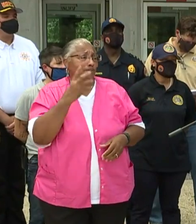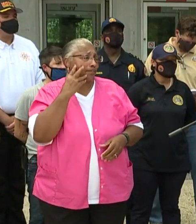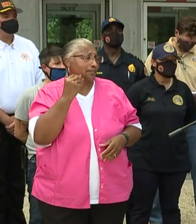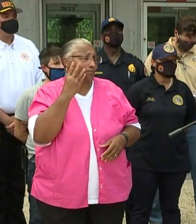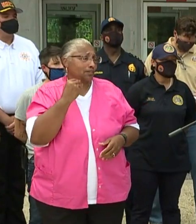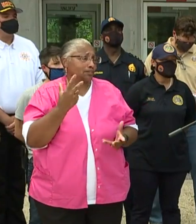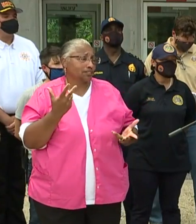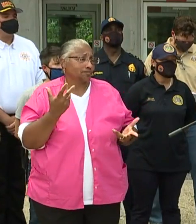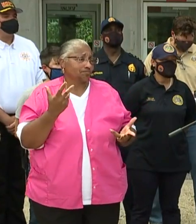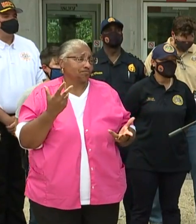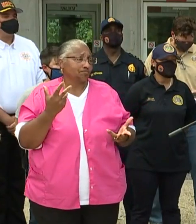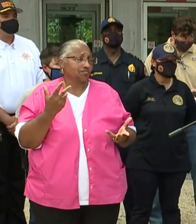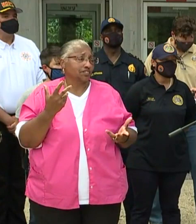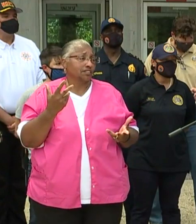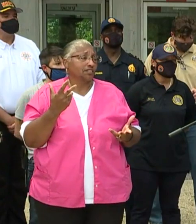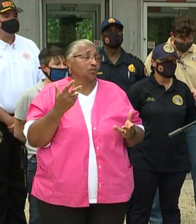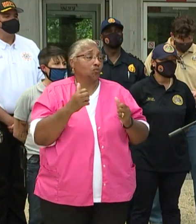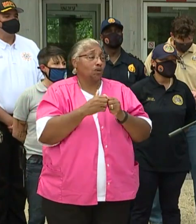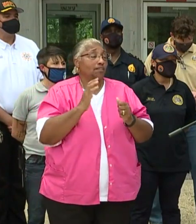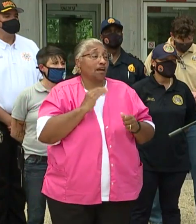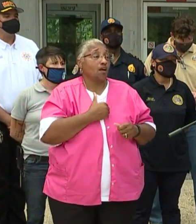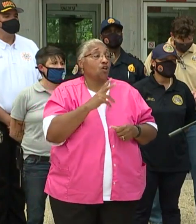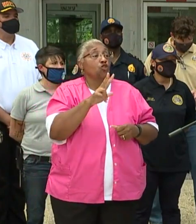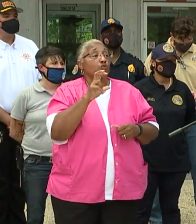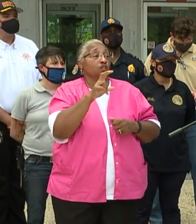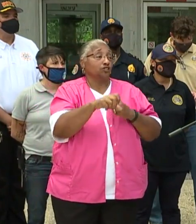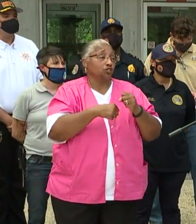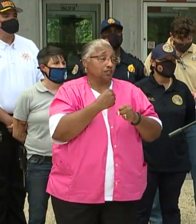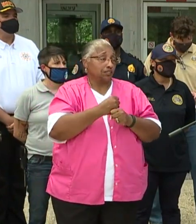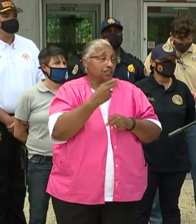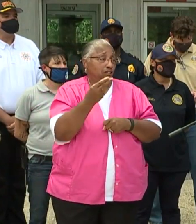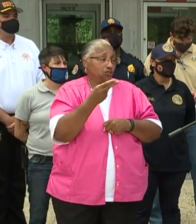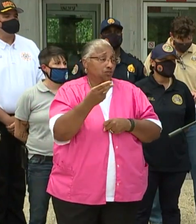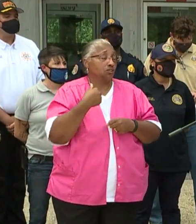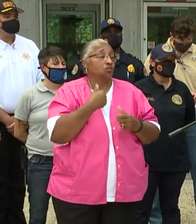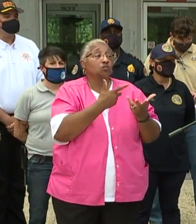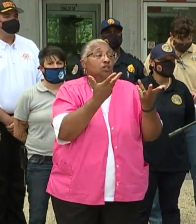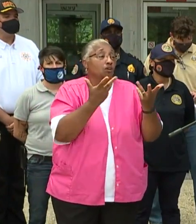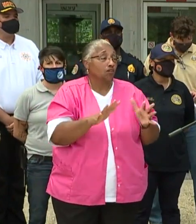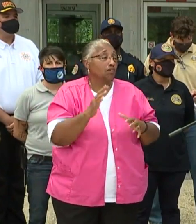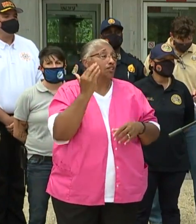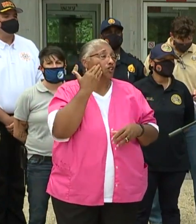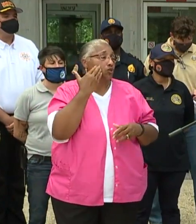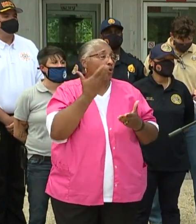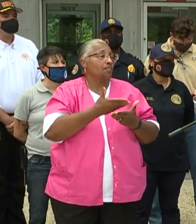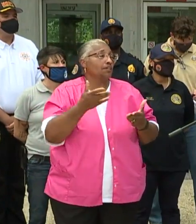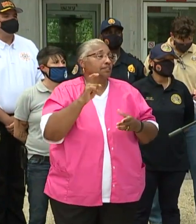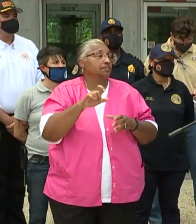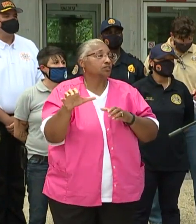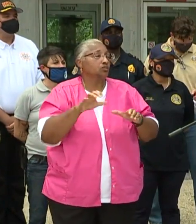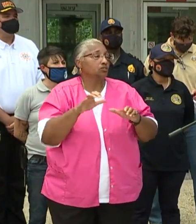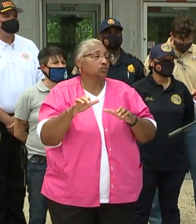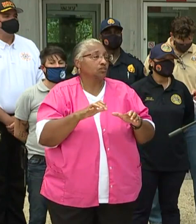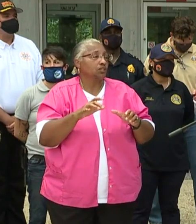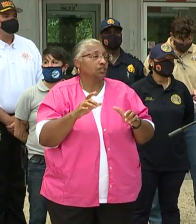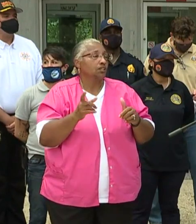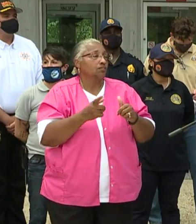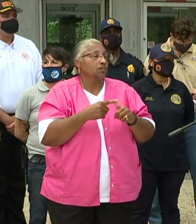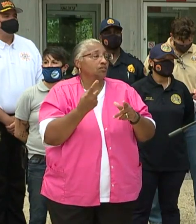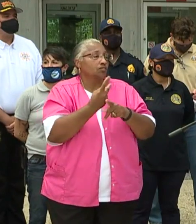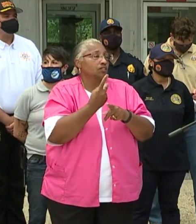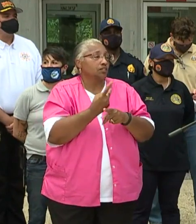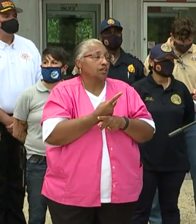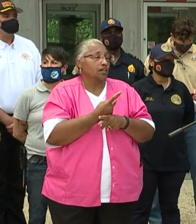city's 300-year history. We know what needs to be done, and that's prioritizing our